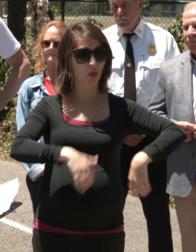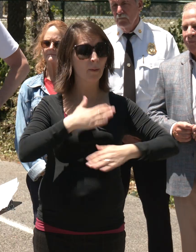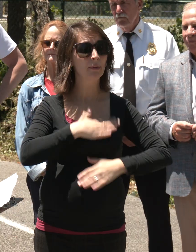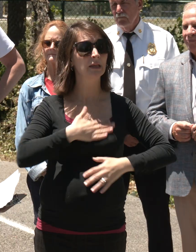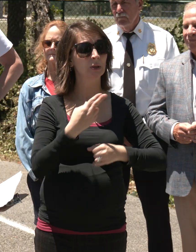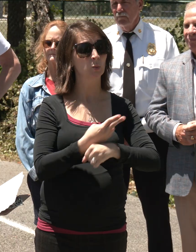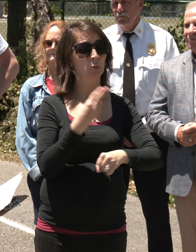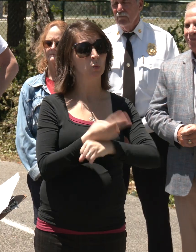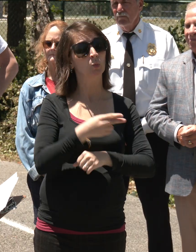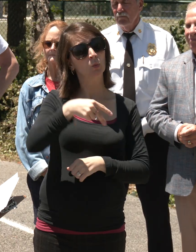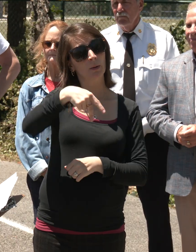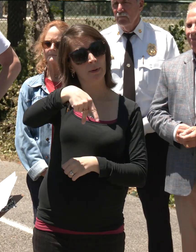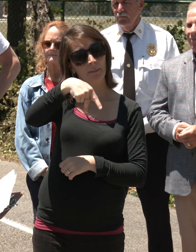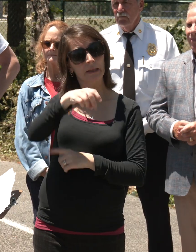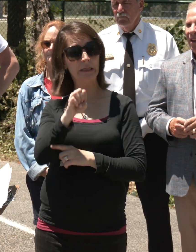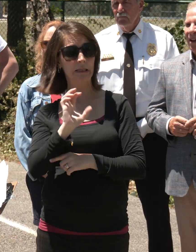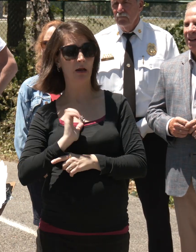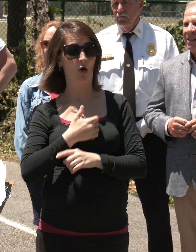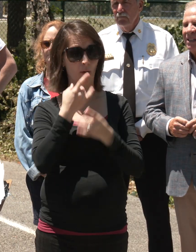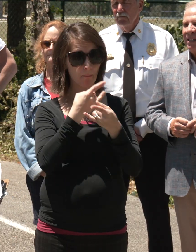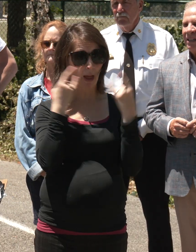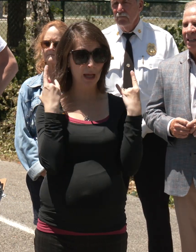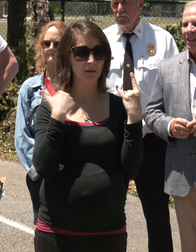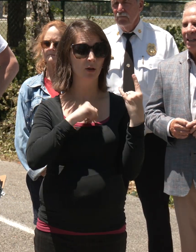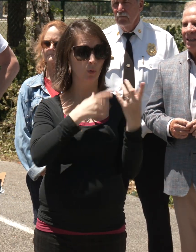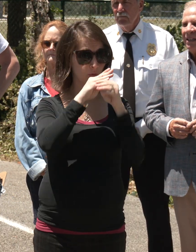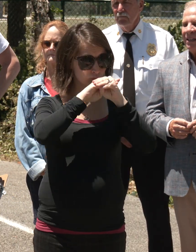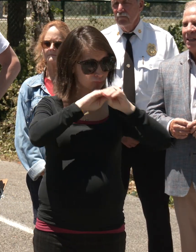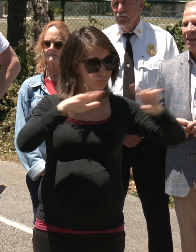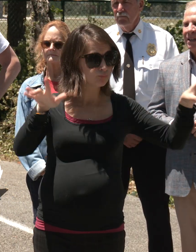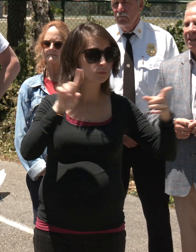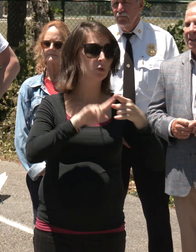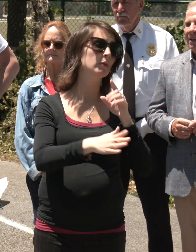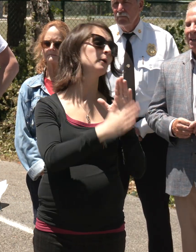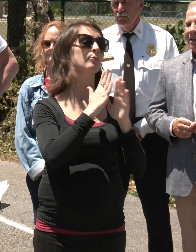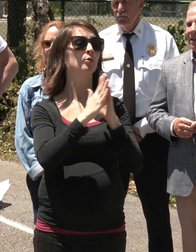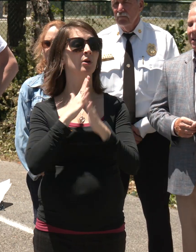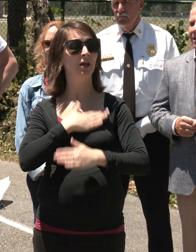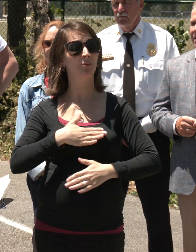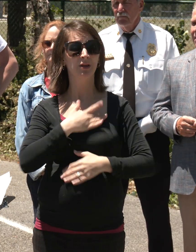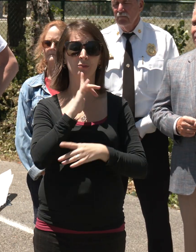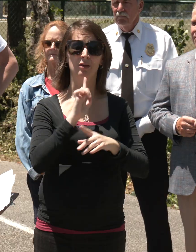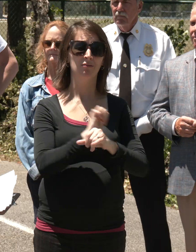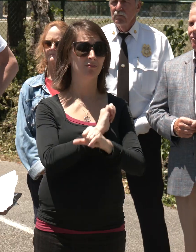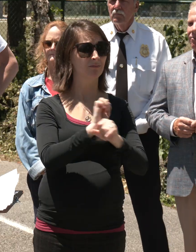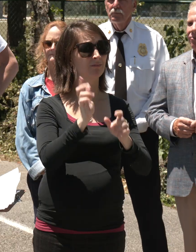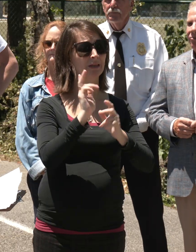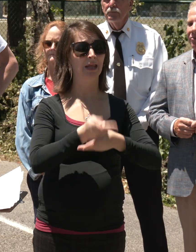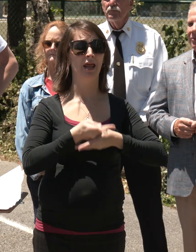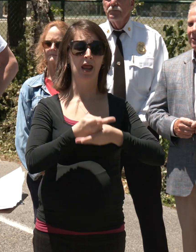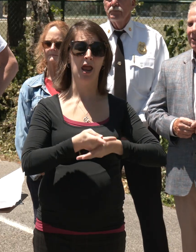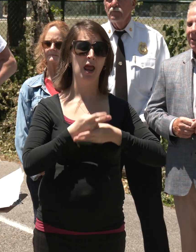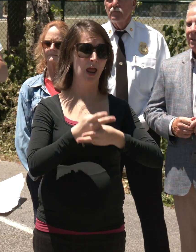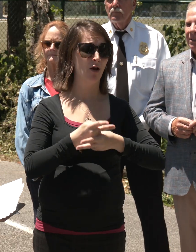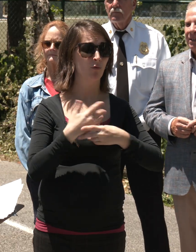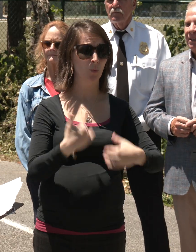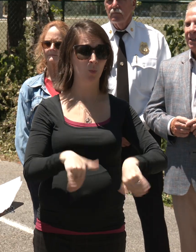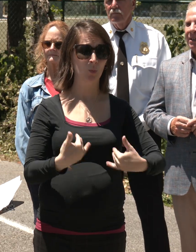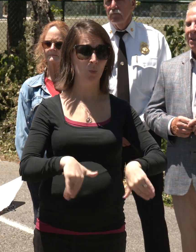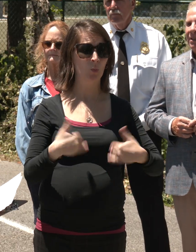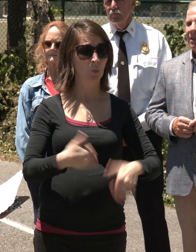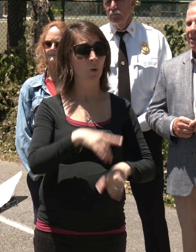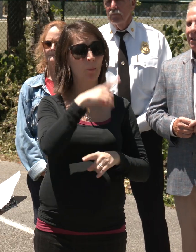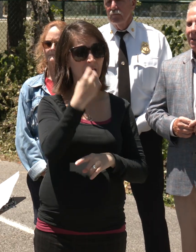utilize the PPE, the masks that we are putting out into the community. Please be very, very careful about other debris and the